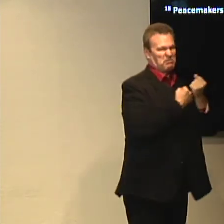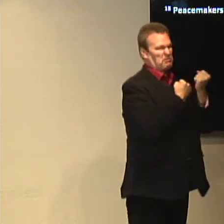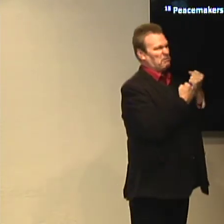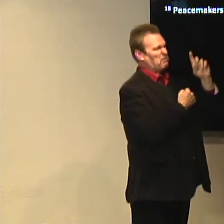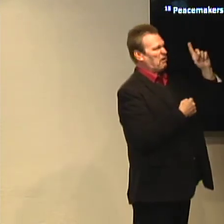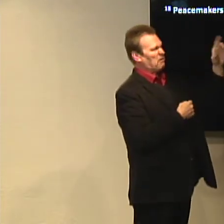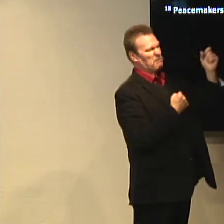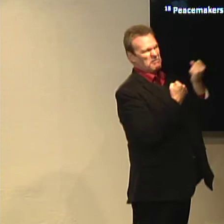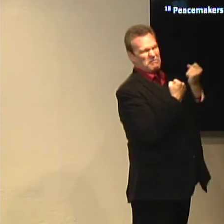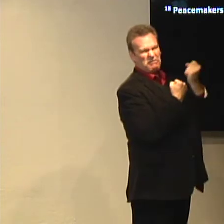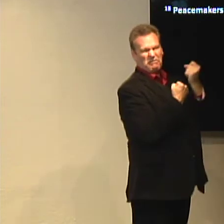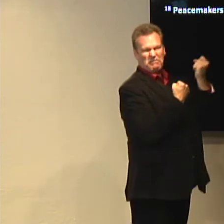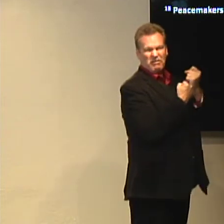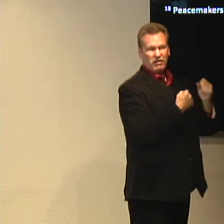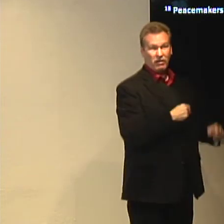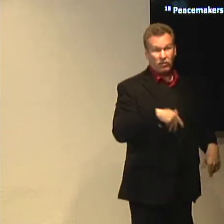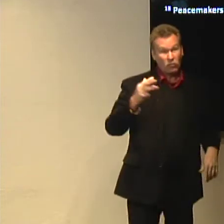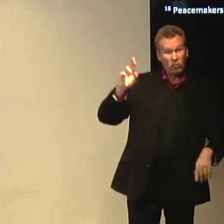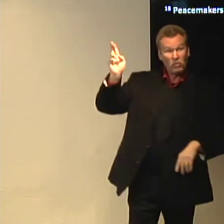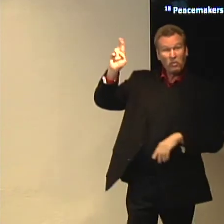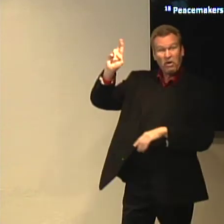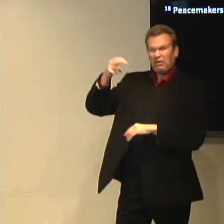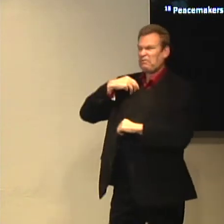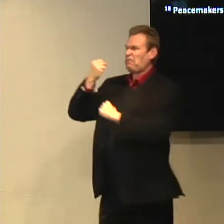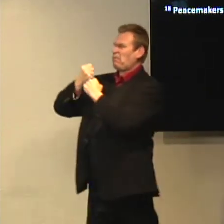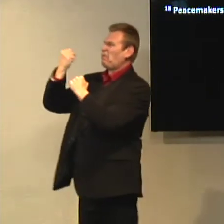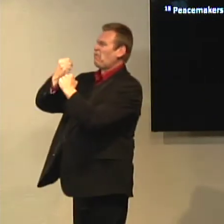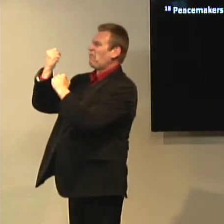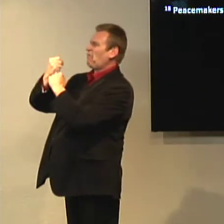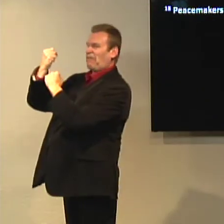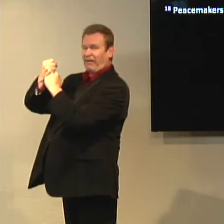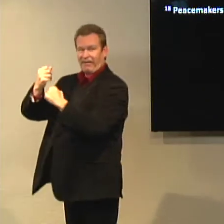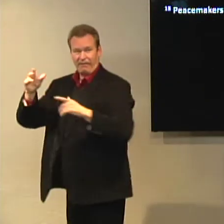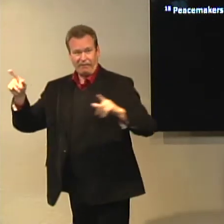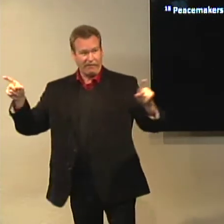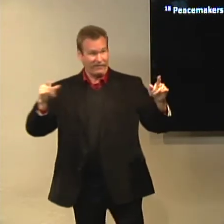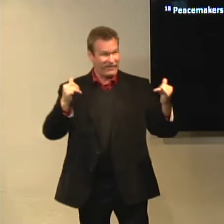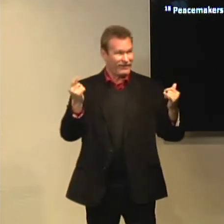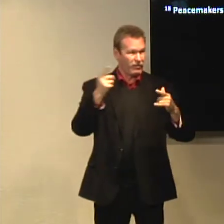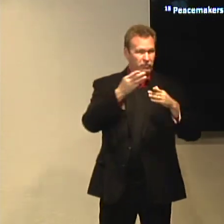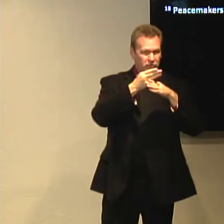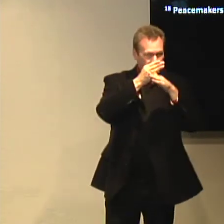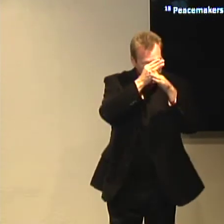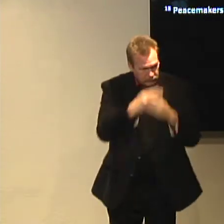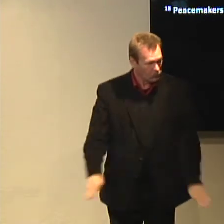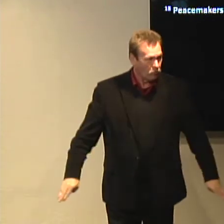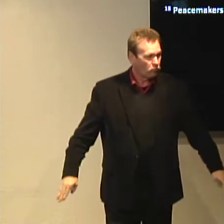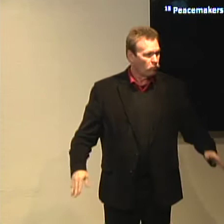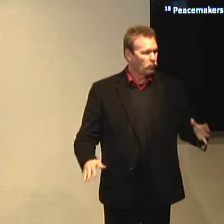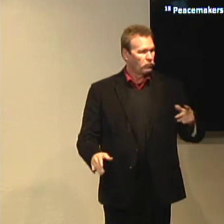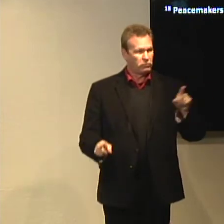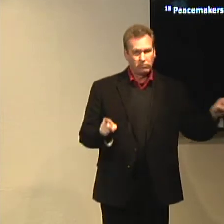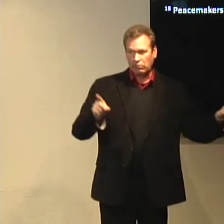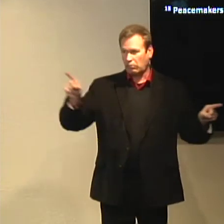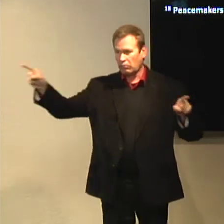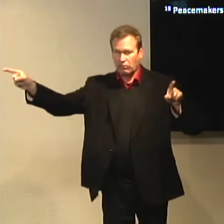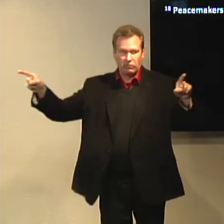Because the worst about the division, like the Republicans and the Democrats, what we had in the elections. I mean,